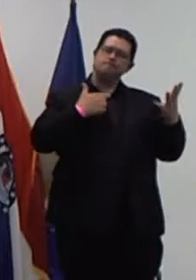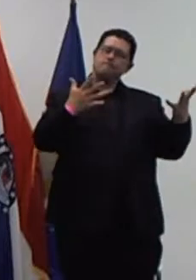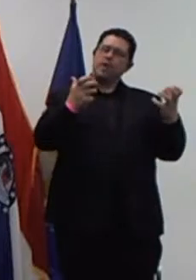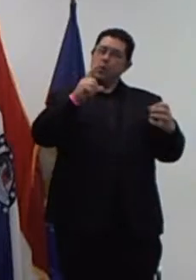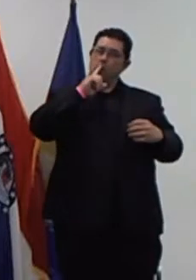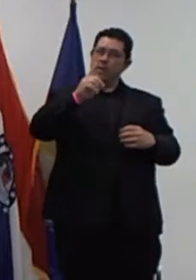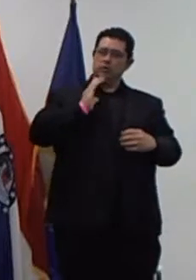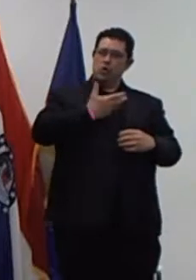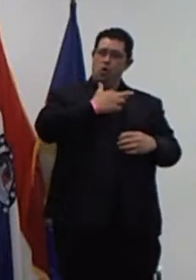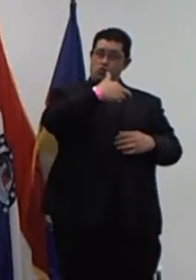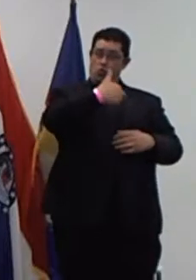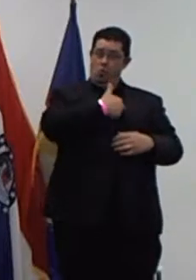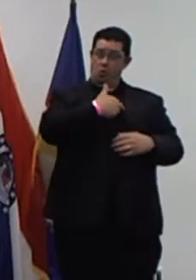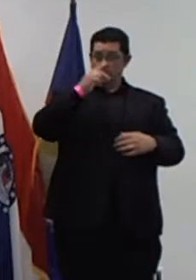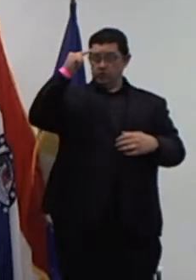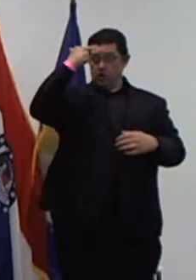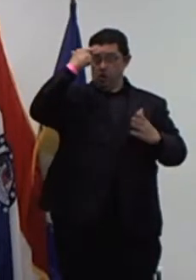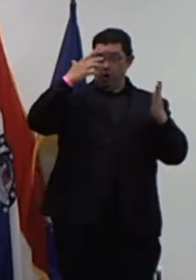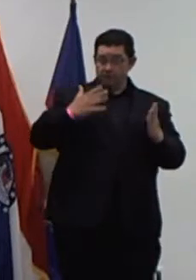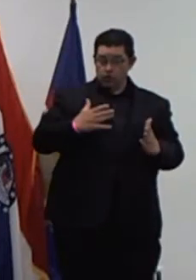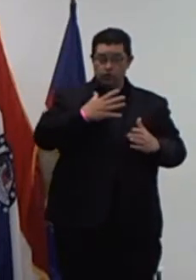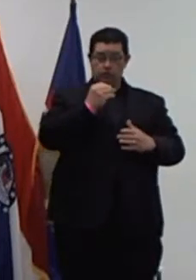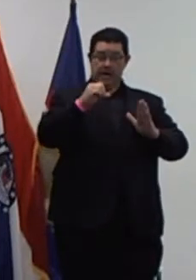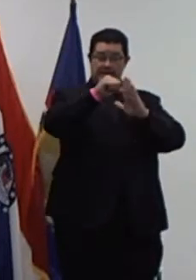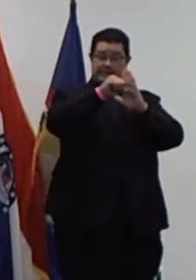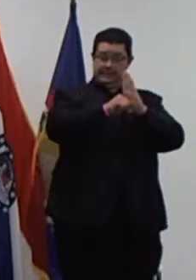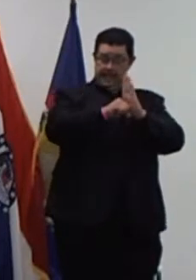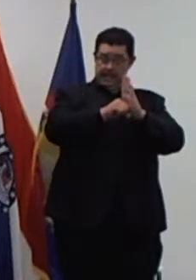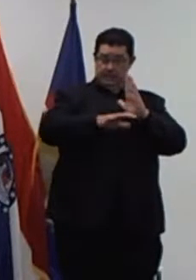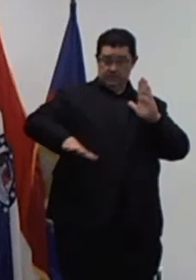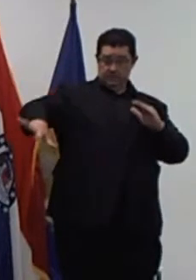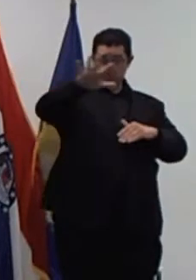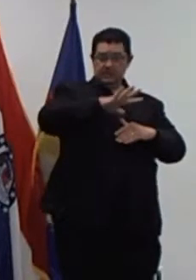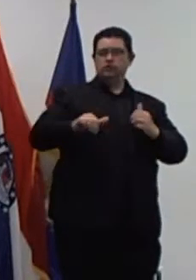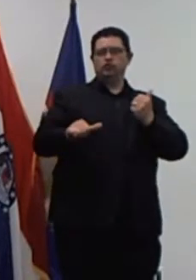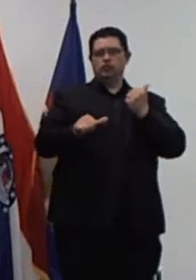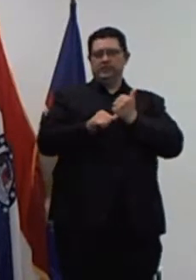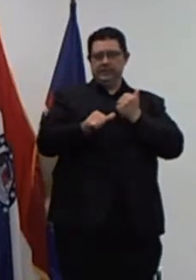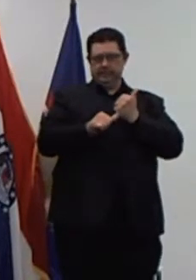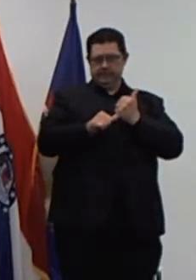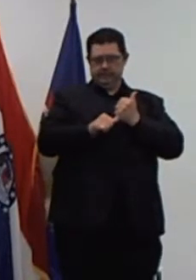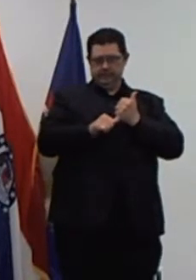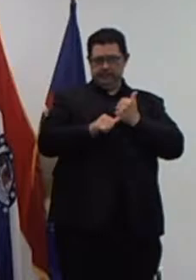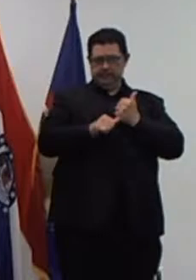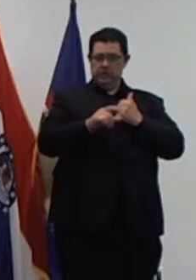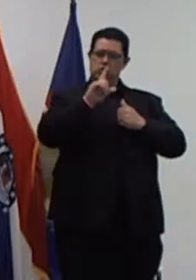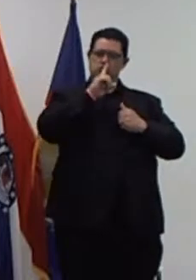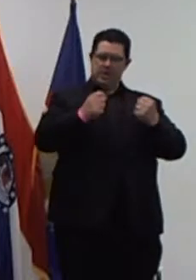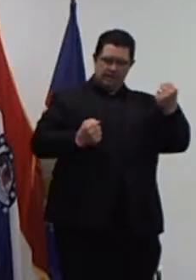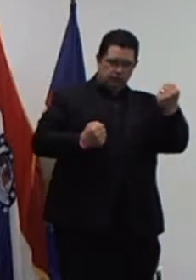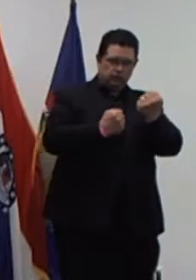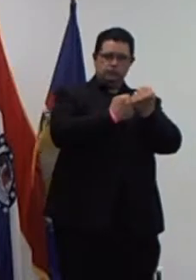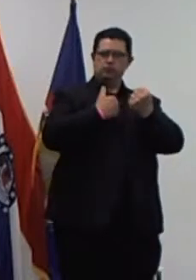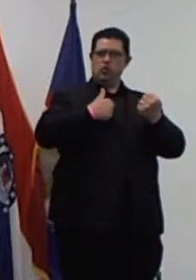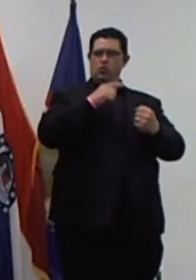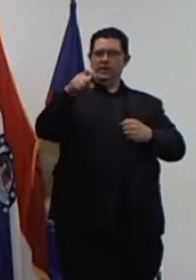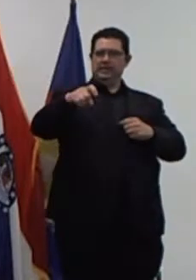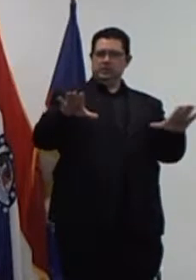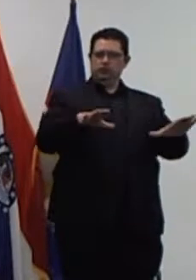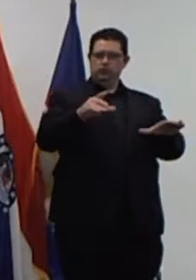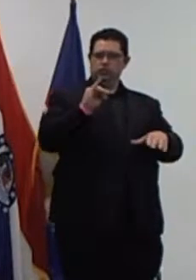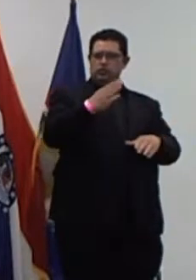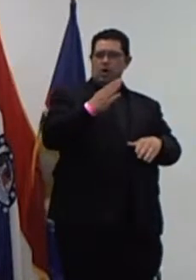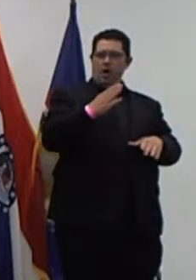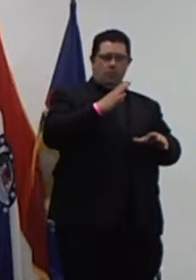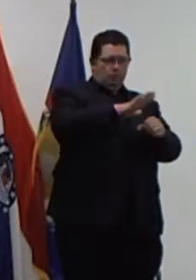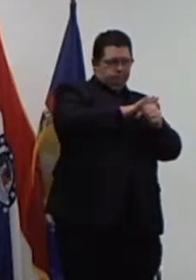our role as the governor and our role as the state is to assist. Is to really give the support we need to be able to get the jobs done on the